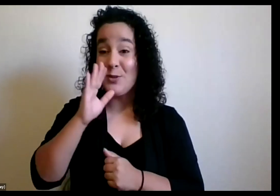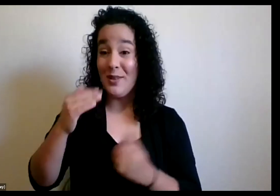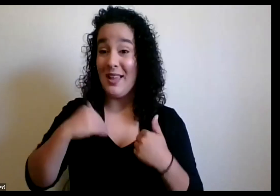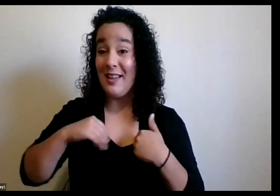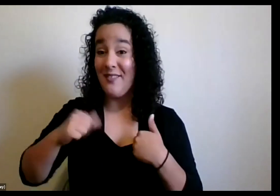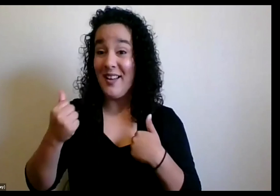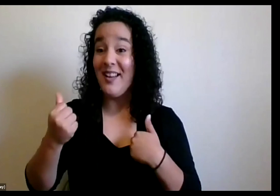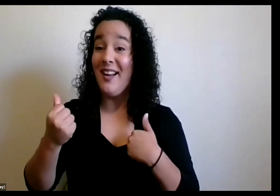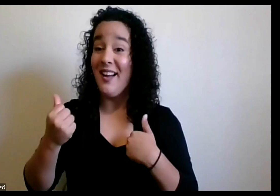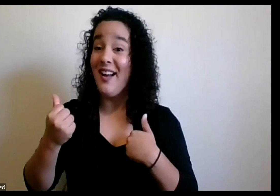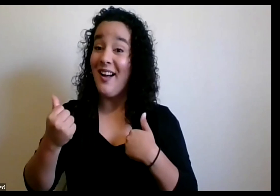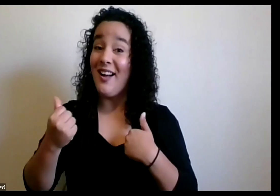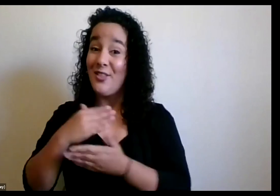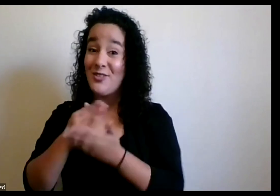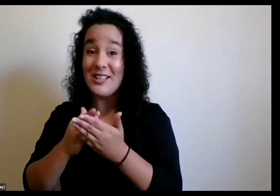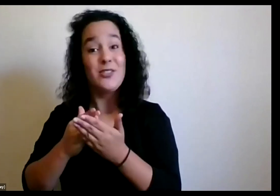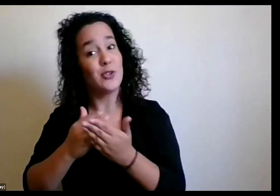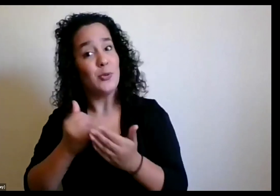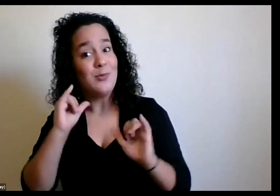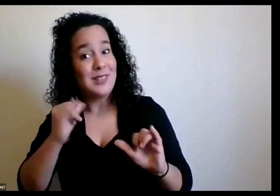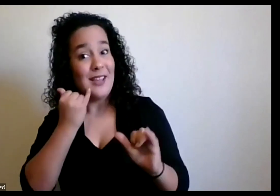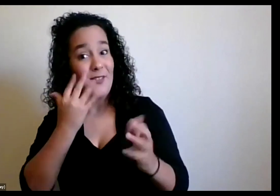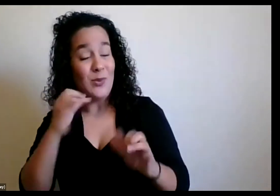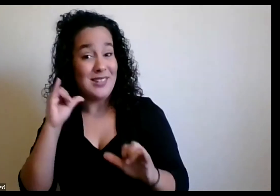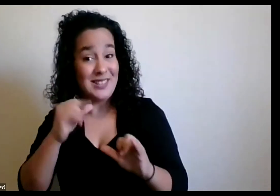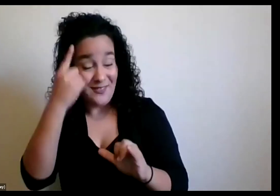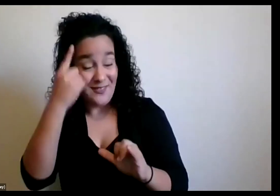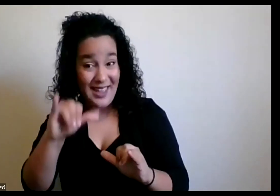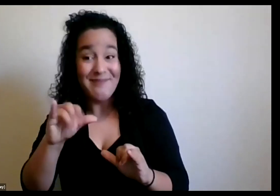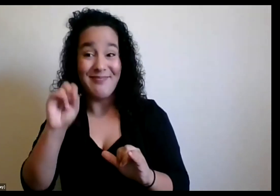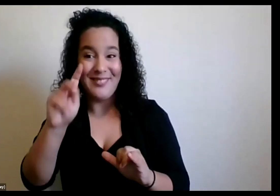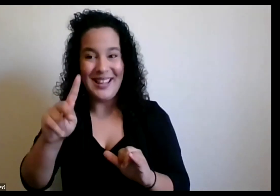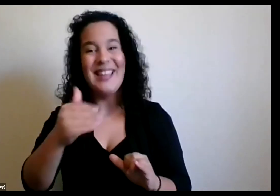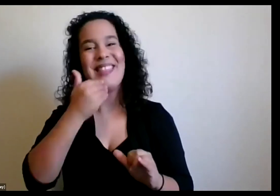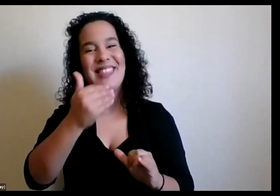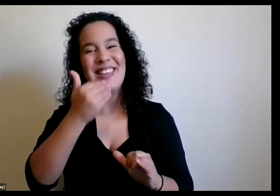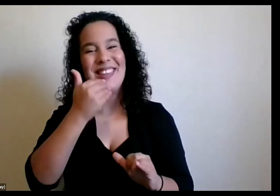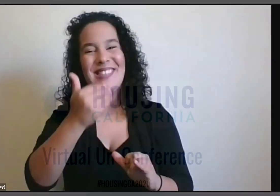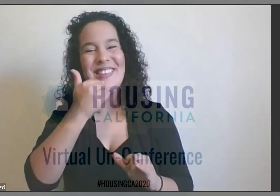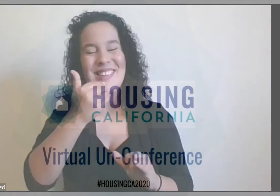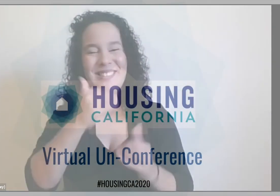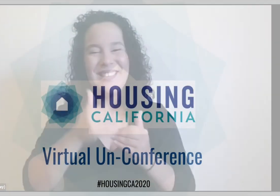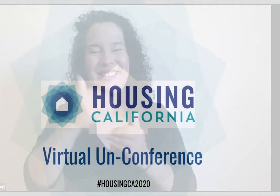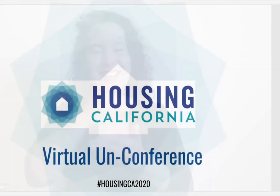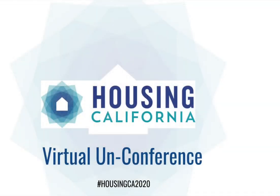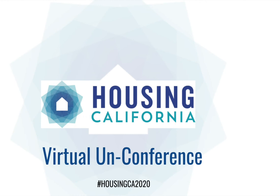Stay tuned for that. And with that, we are out. Thanks everybody for joining us. Bye-bye.